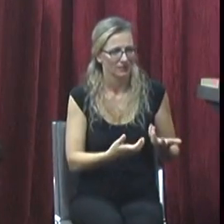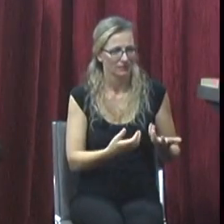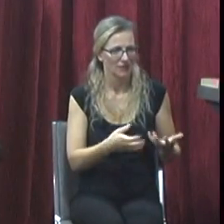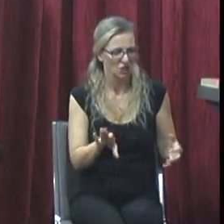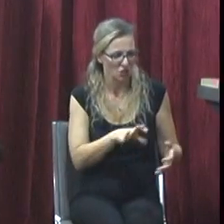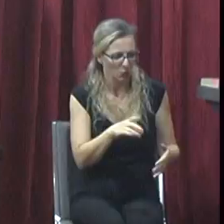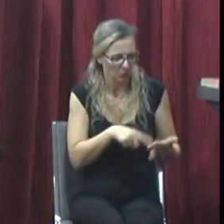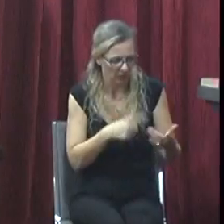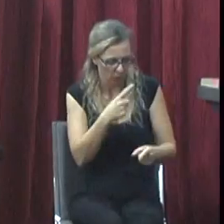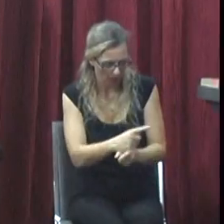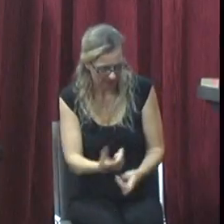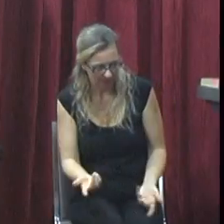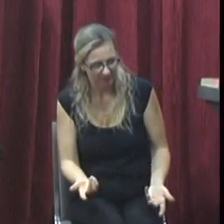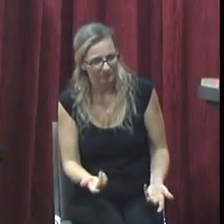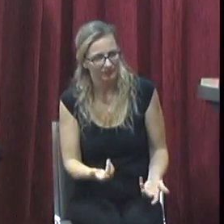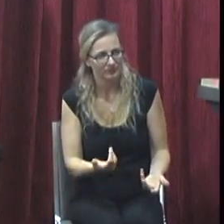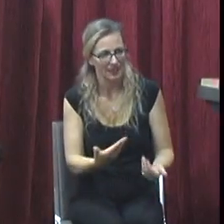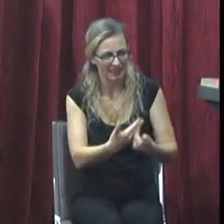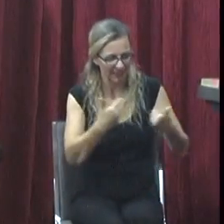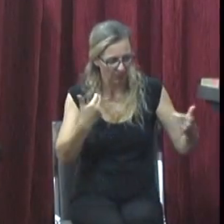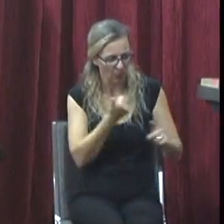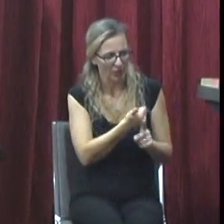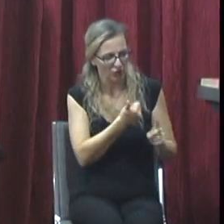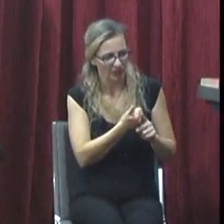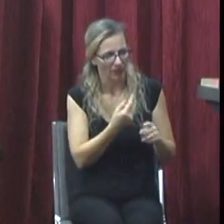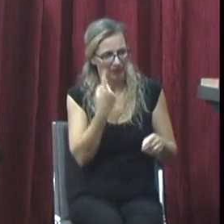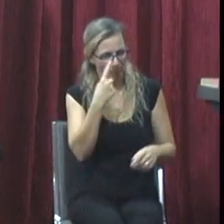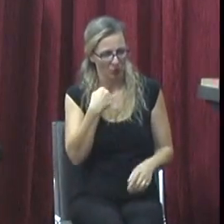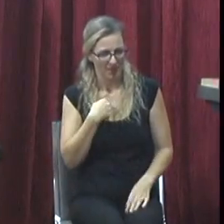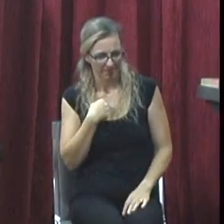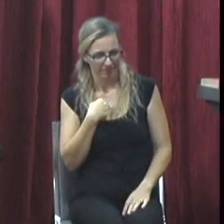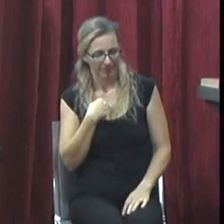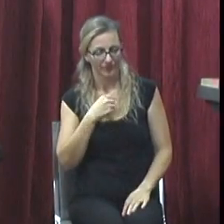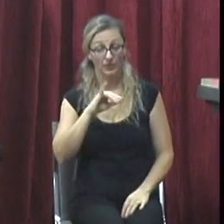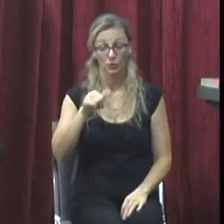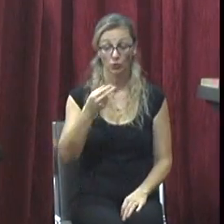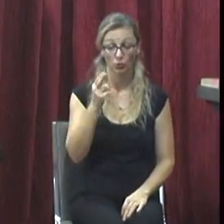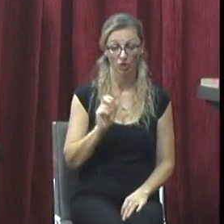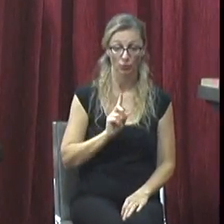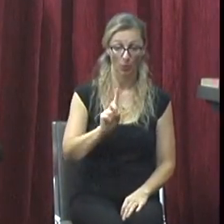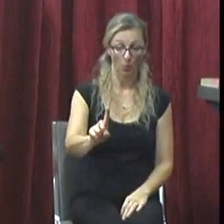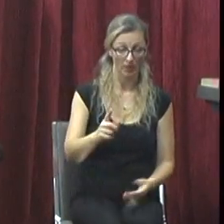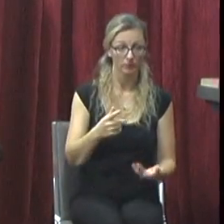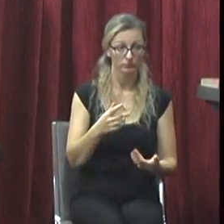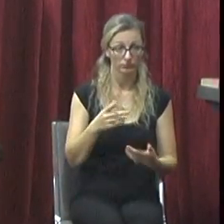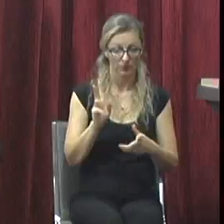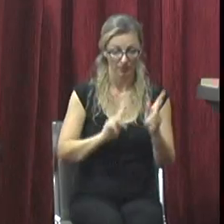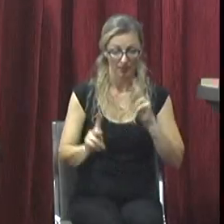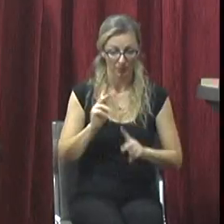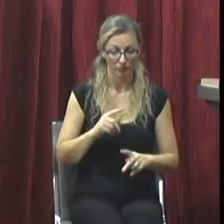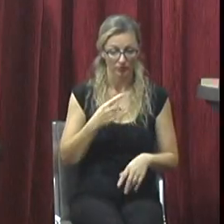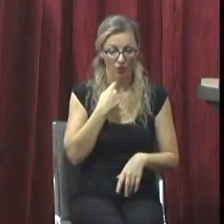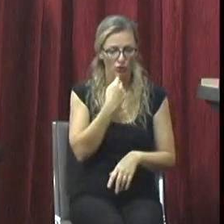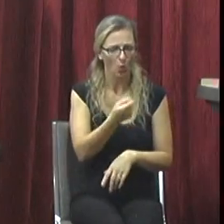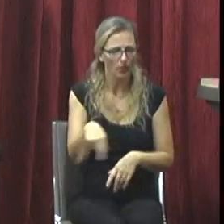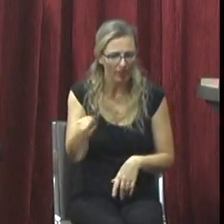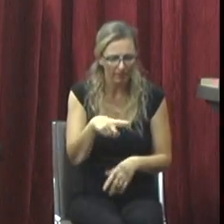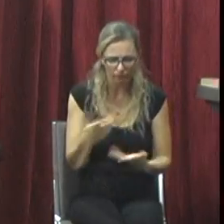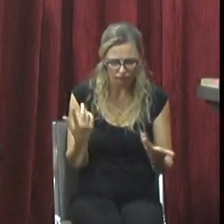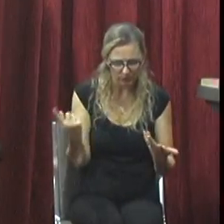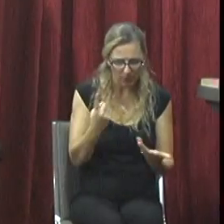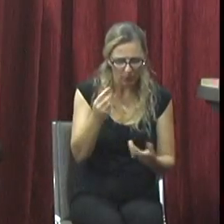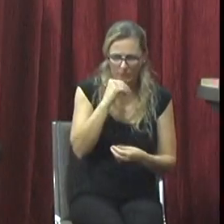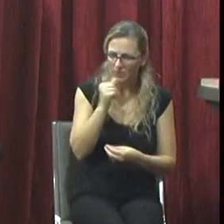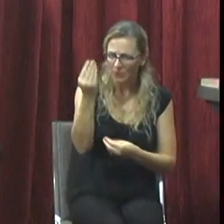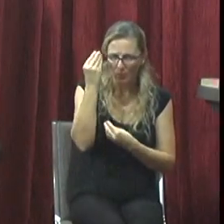people to the Lord. Now Joshua, he would have gone to the people and told them God's words. Someone has disobeyed.